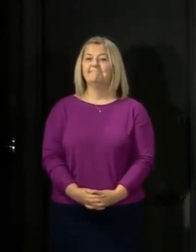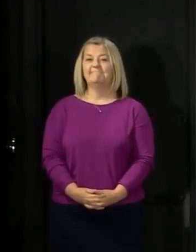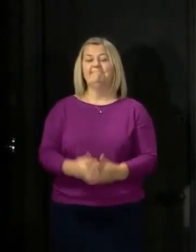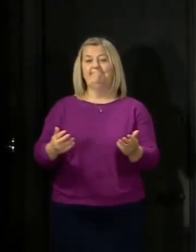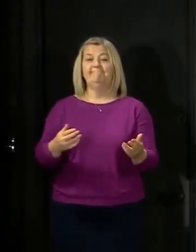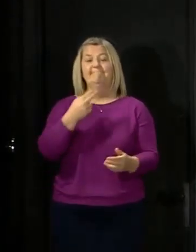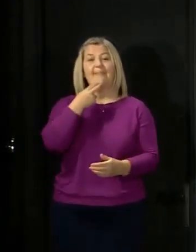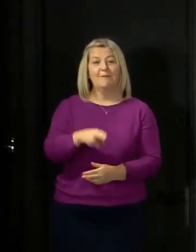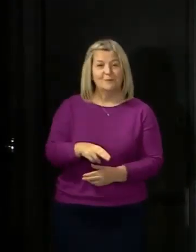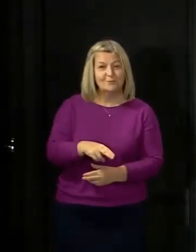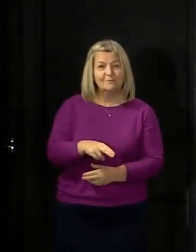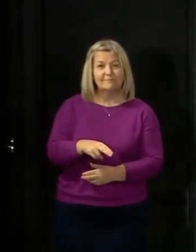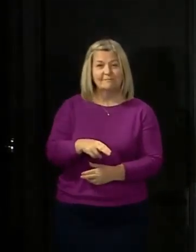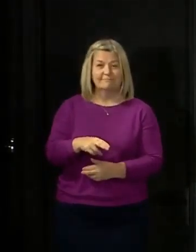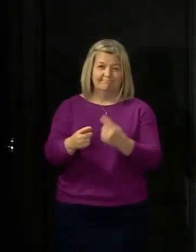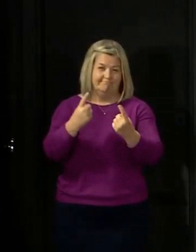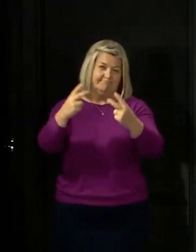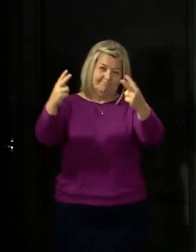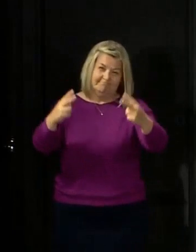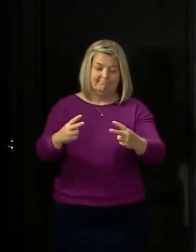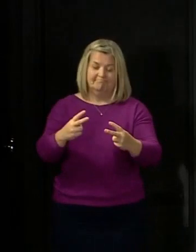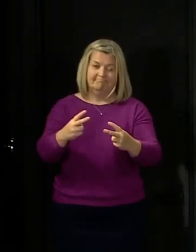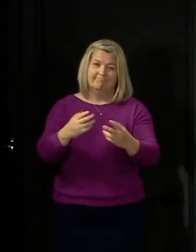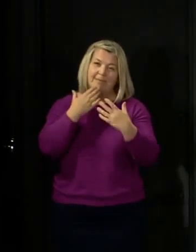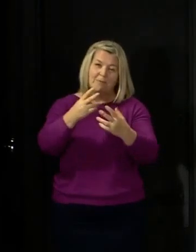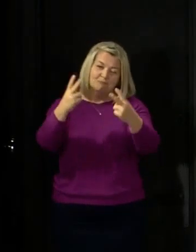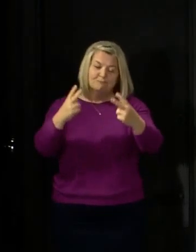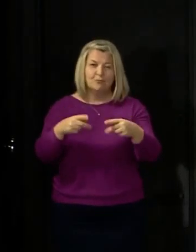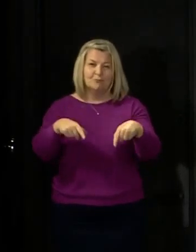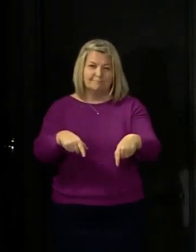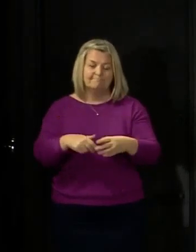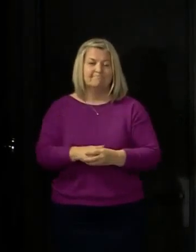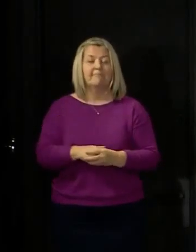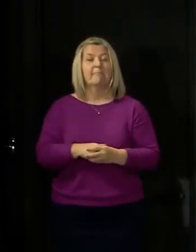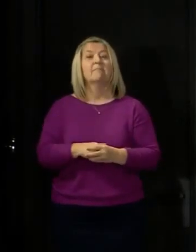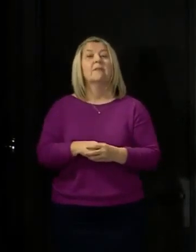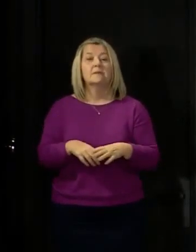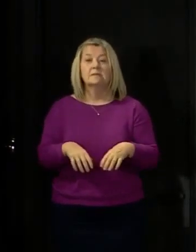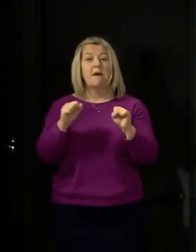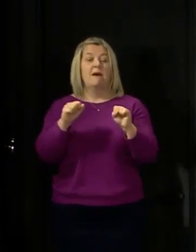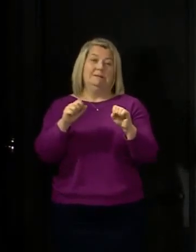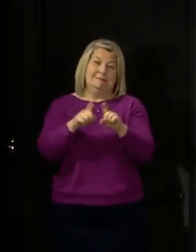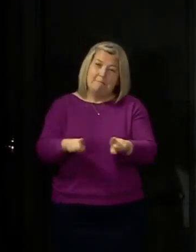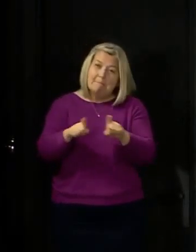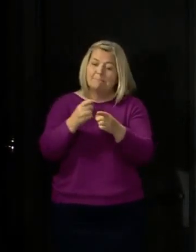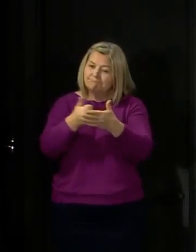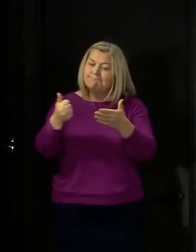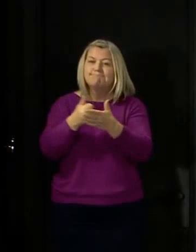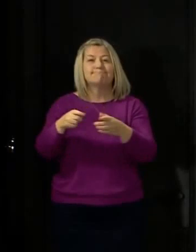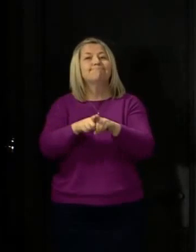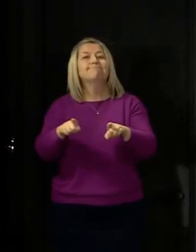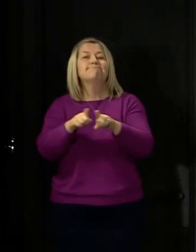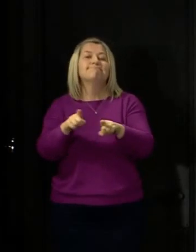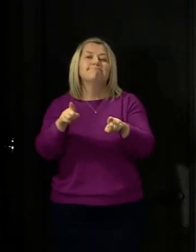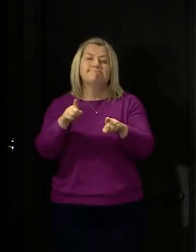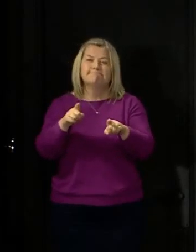Good afternoon, everyone. Thank you for joining us again today for the Daily Update. I want to start, as always, with an update on some